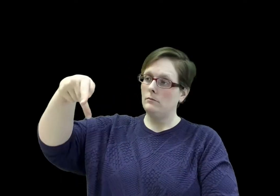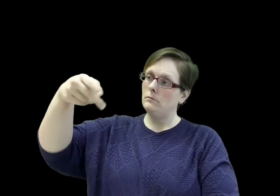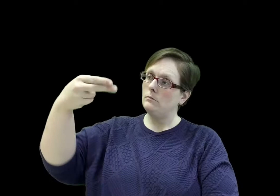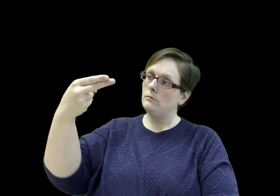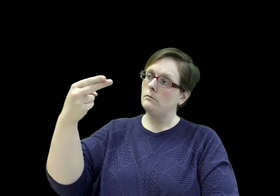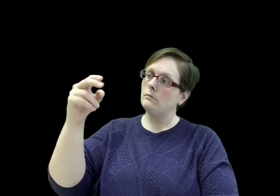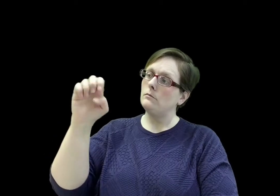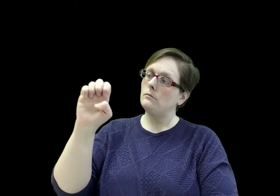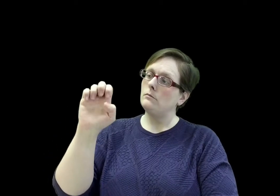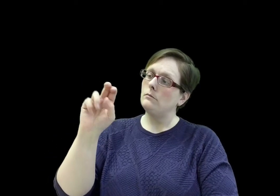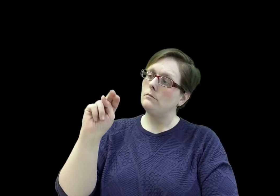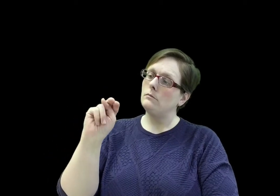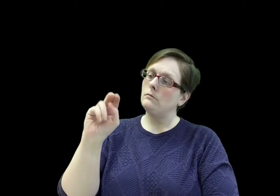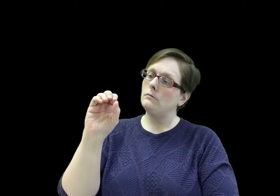The word phenotype